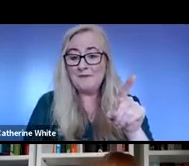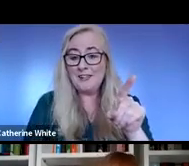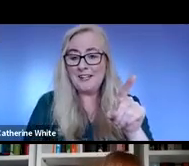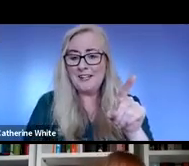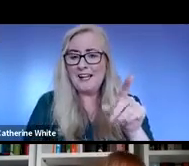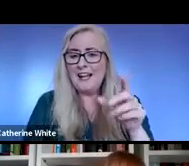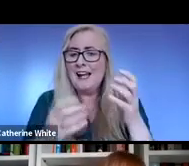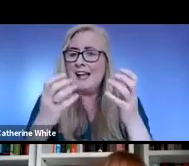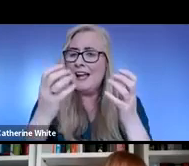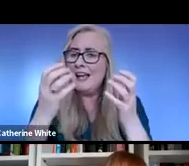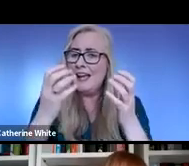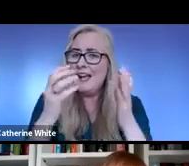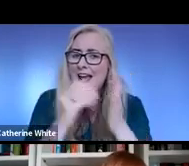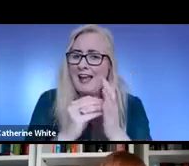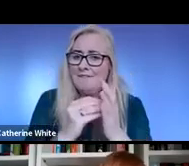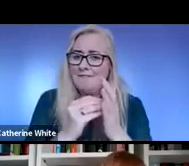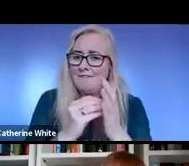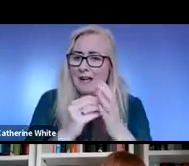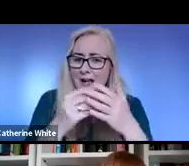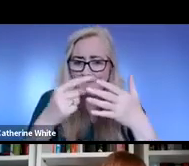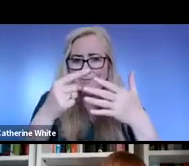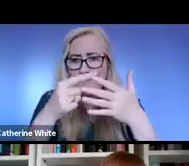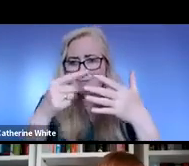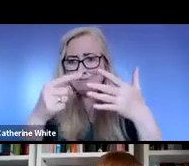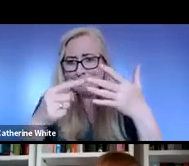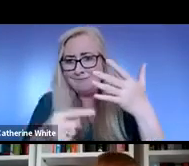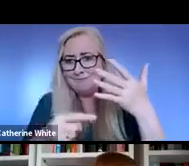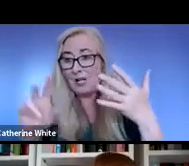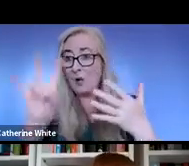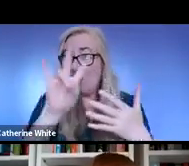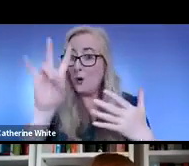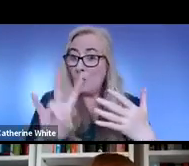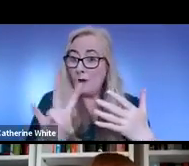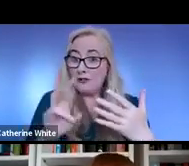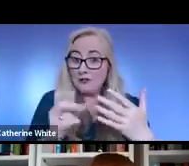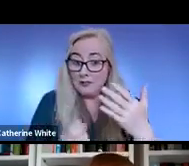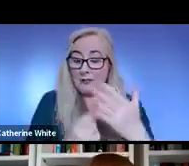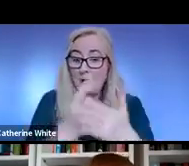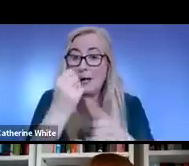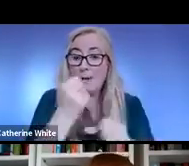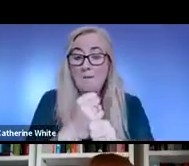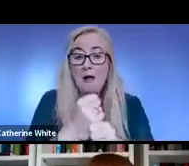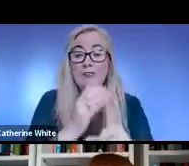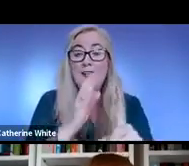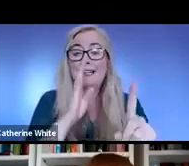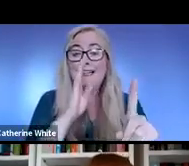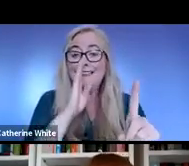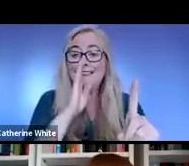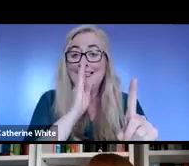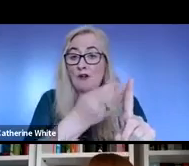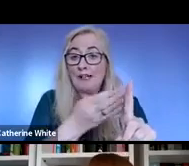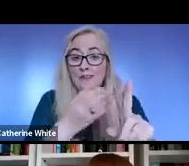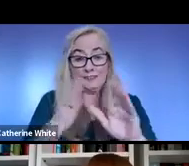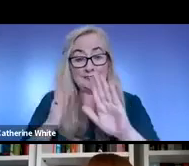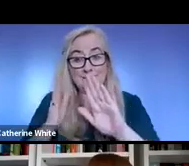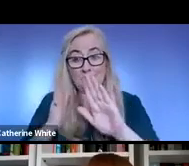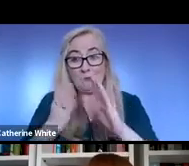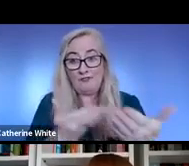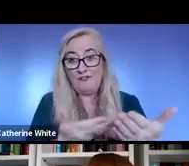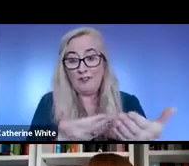there are a number of different questions around direct provision. And I